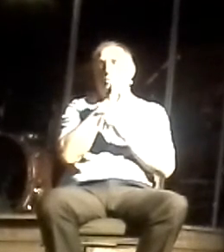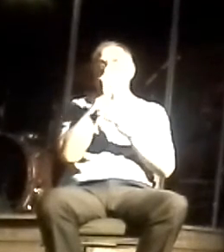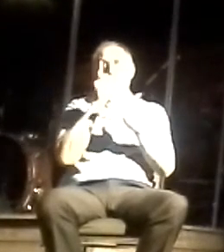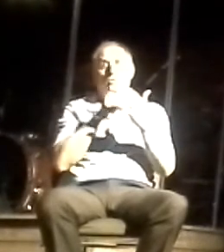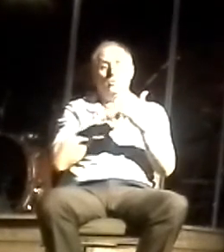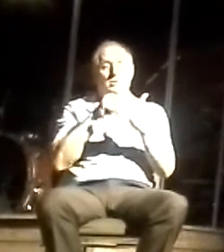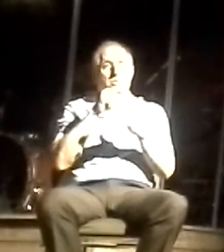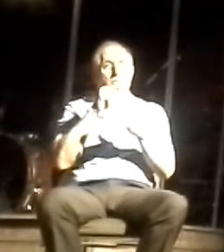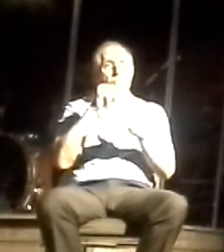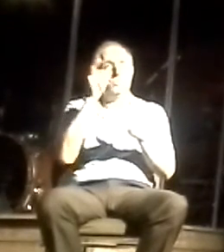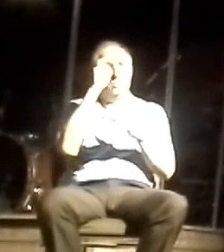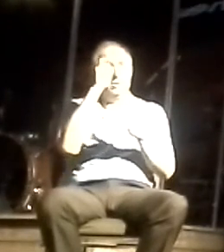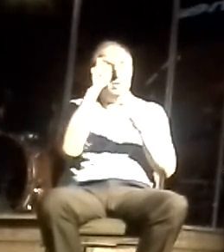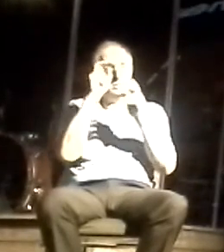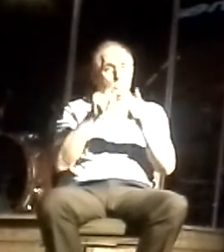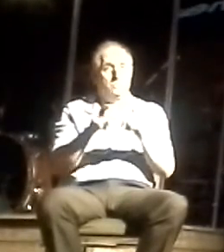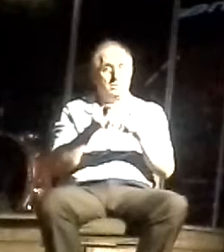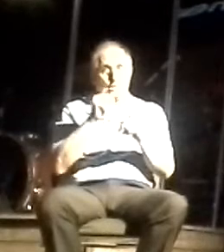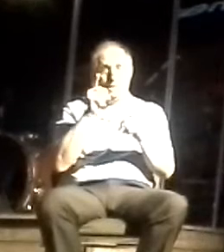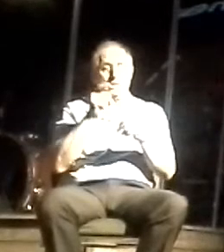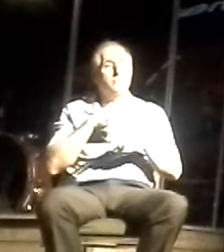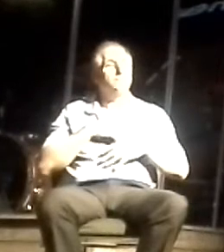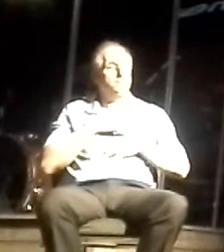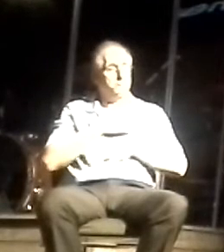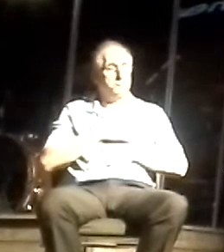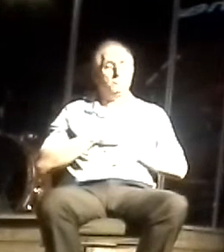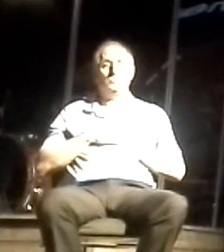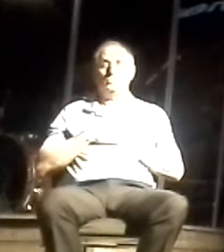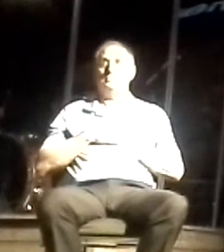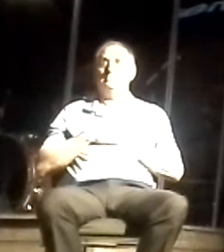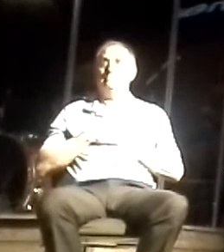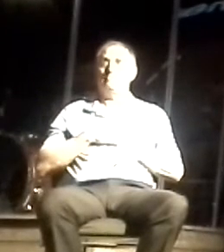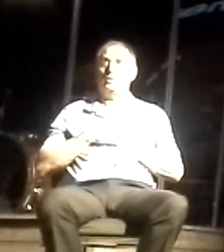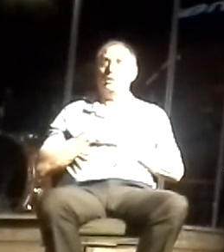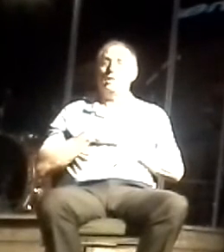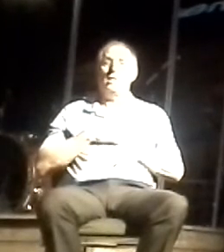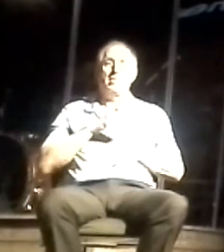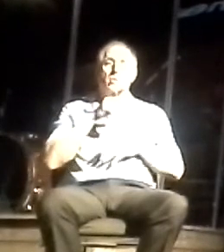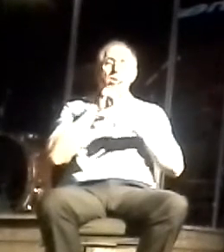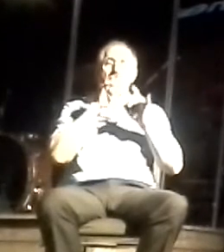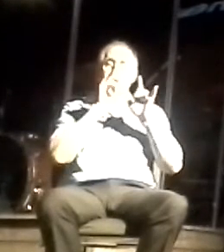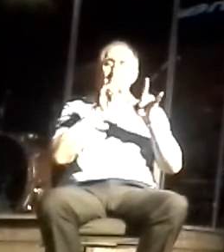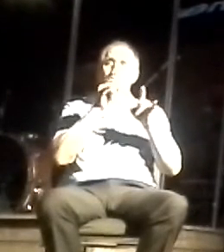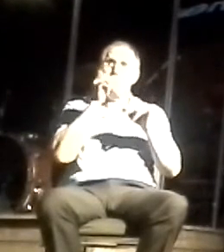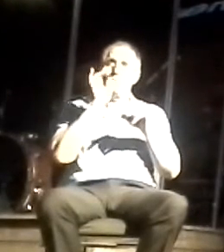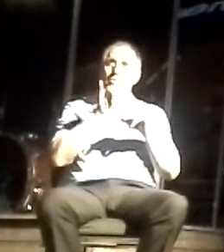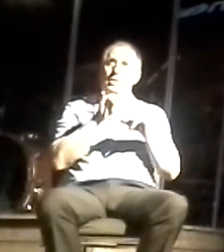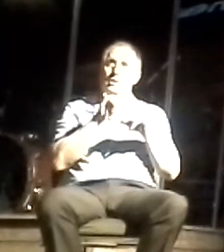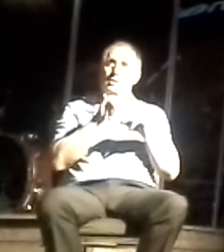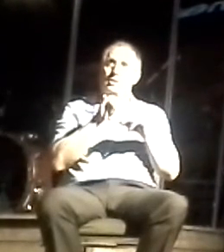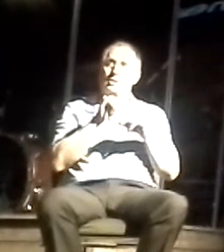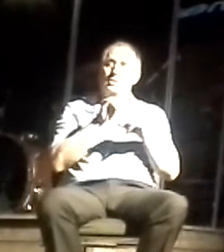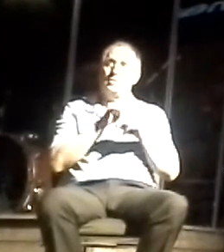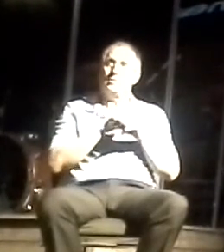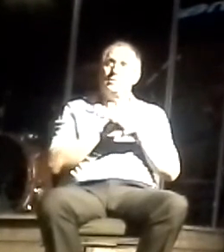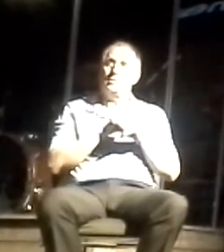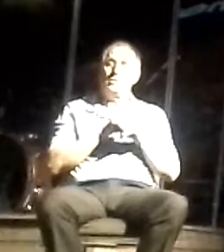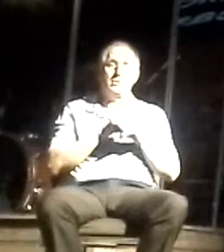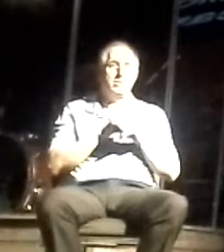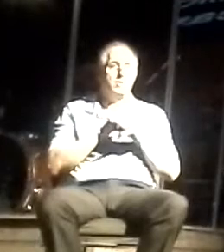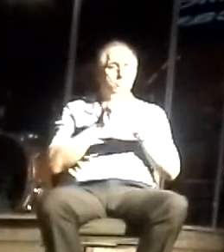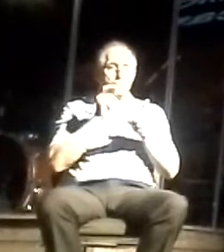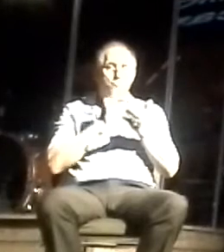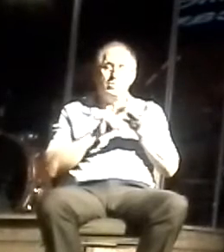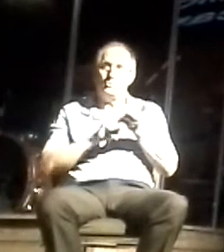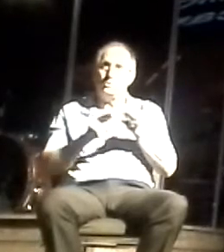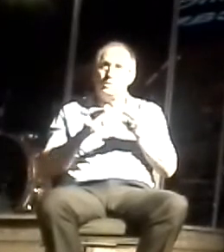Correct a wise person, and they will be grateful for you. They will love you for it. Henry Cloud says this about the wise.